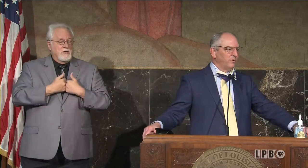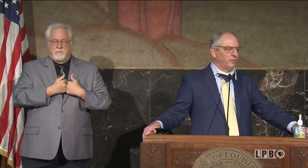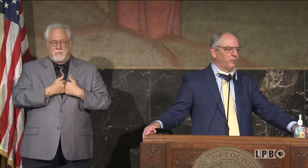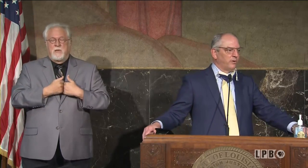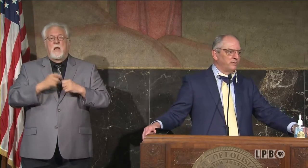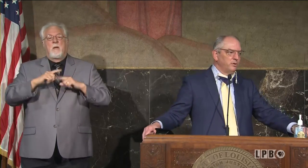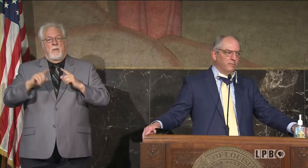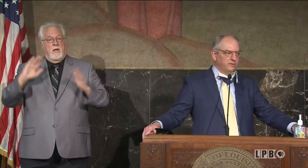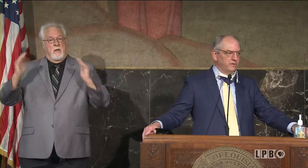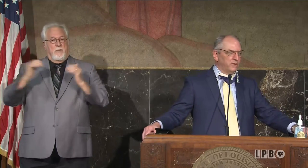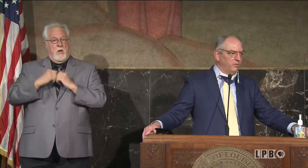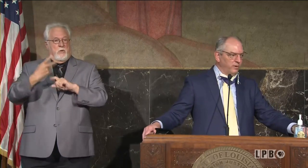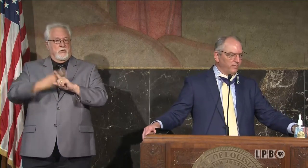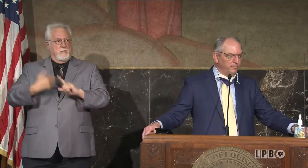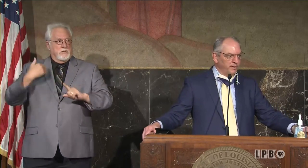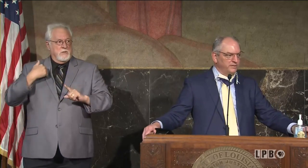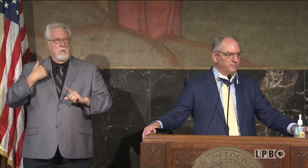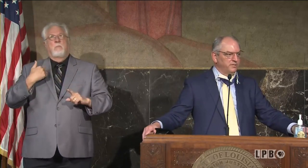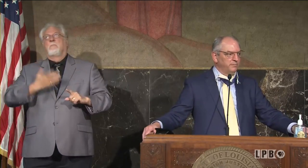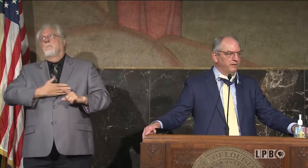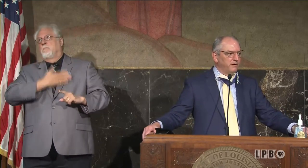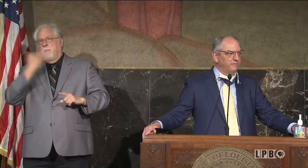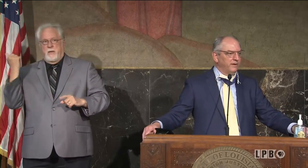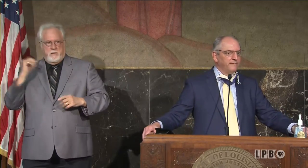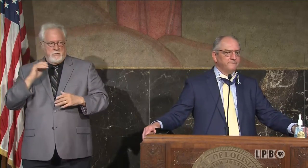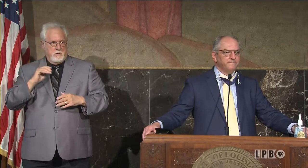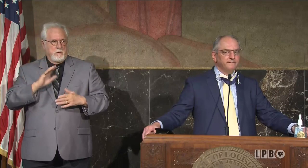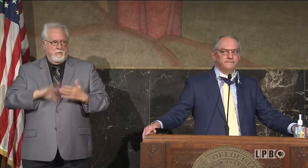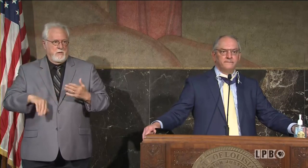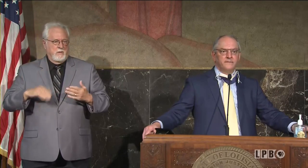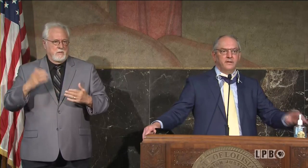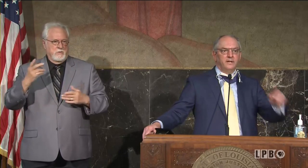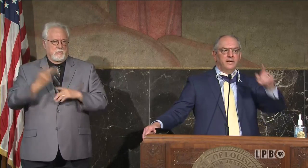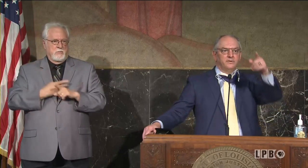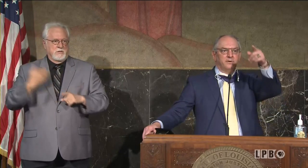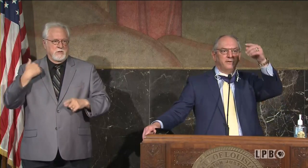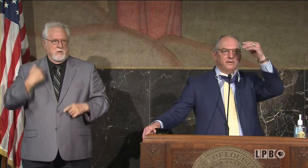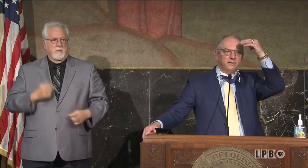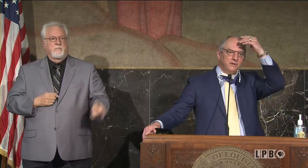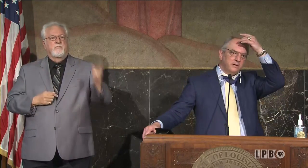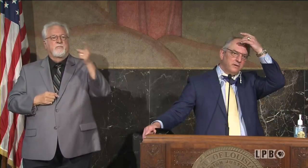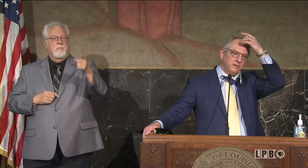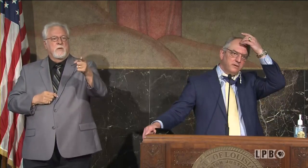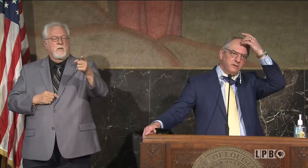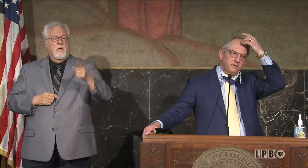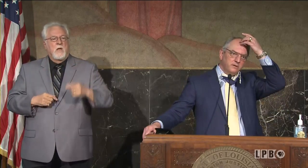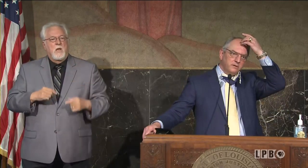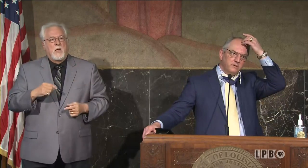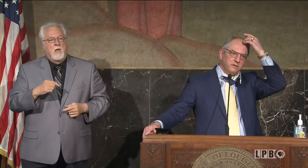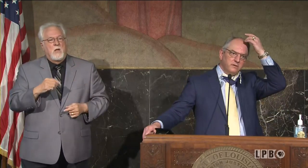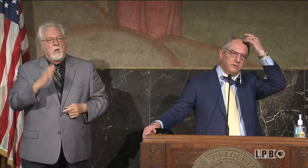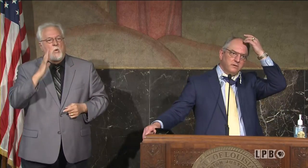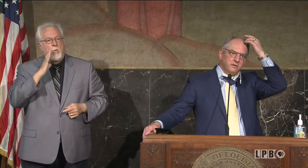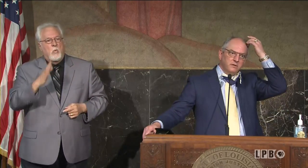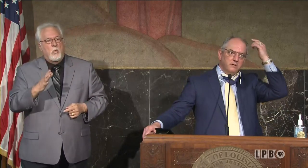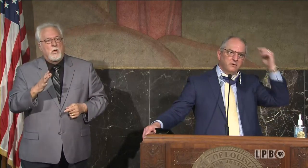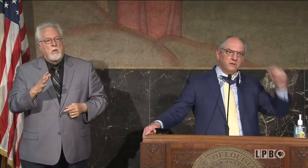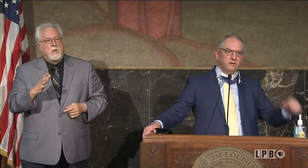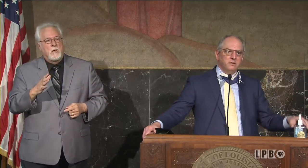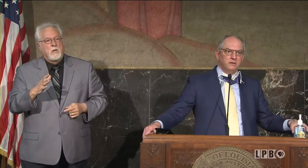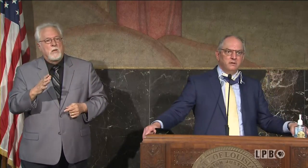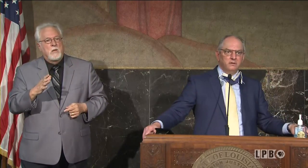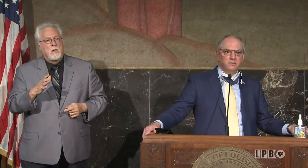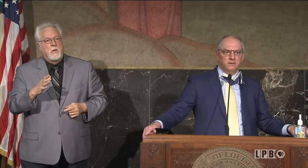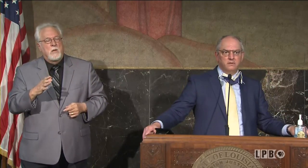compared to where we were 2 months ago, we are much, much better off there. Yes, sir. Will there be an effort on the state's part